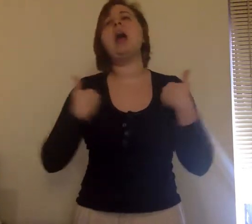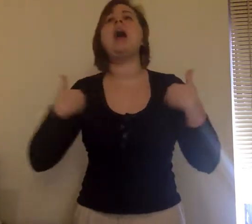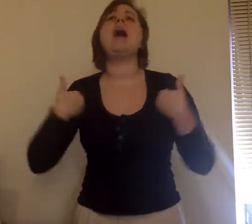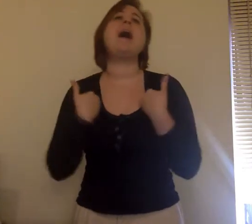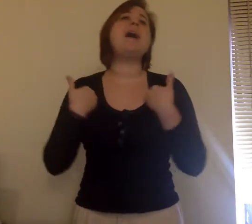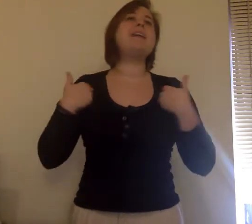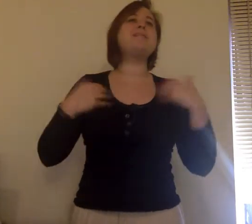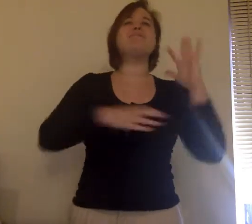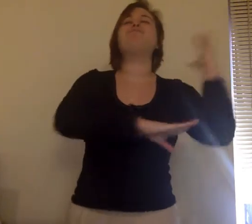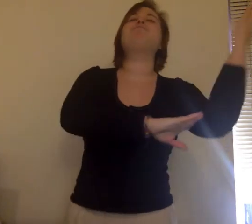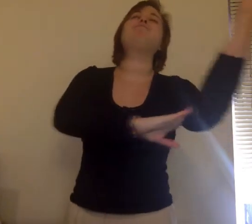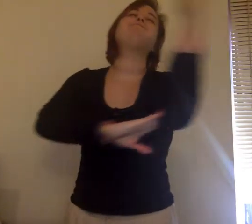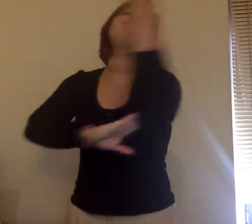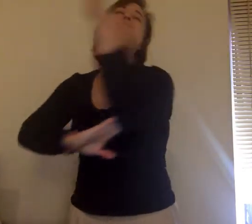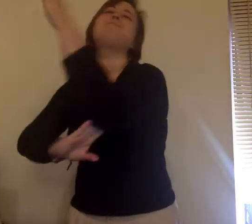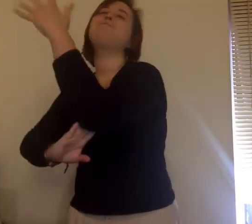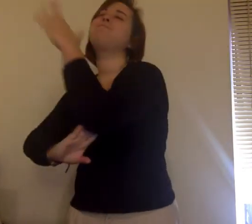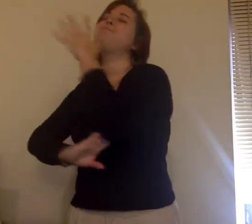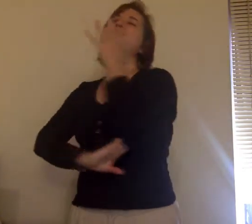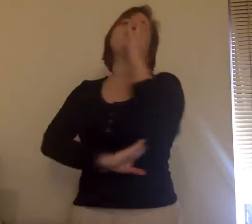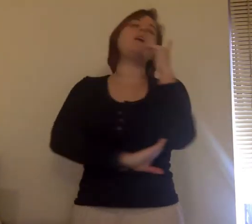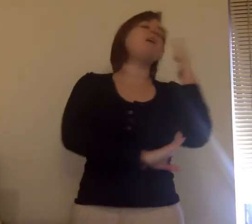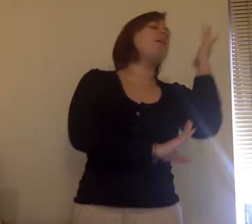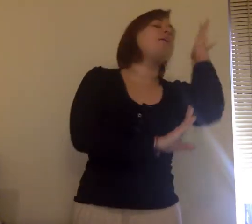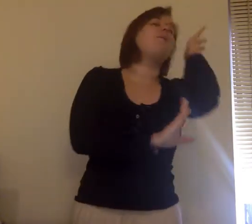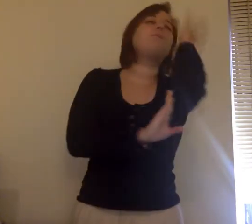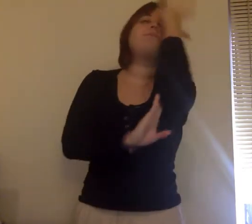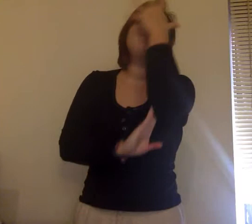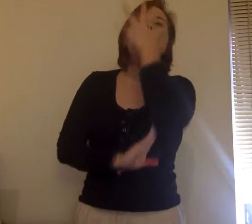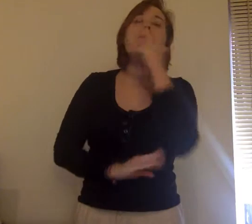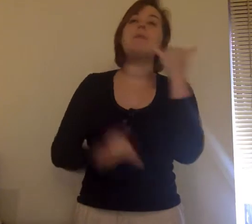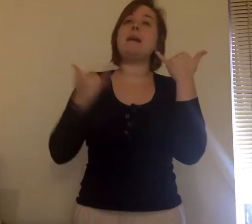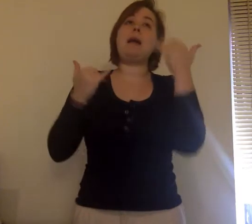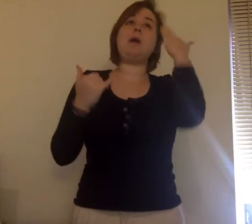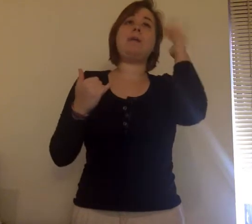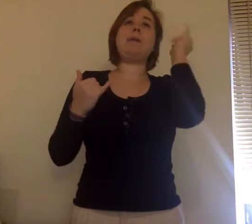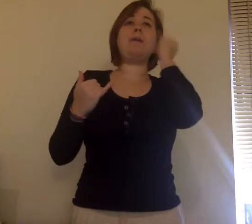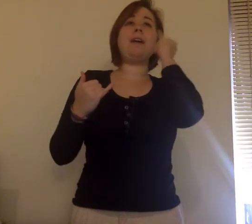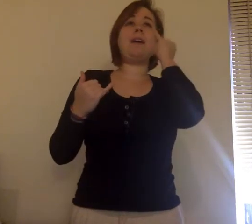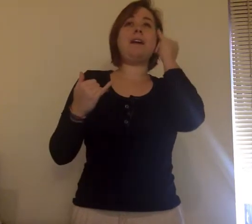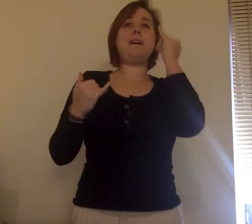and butterflies. But now I wonder if they will even exist for my children to see.